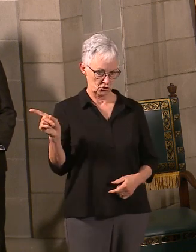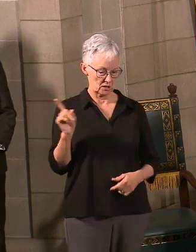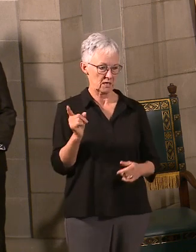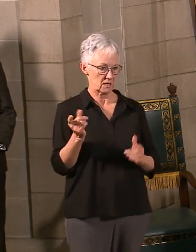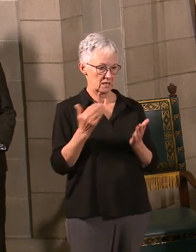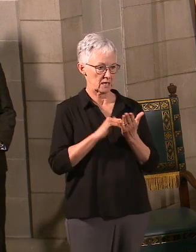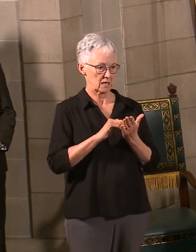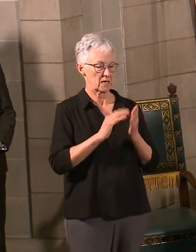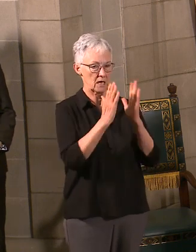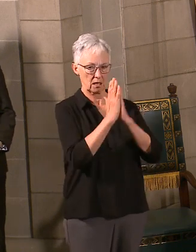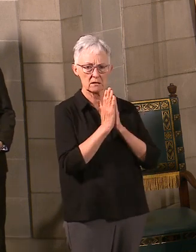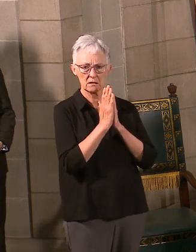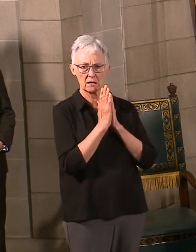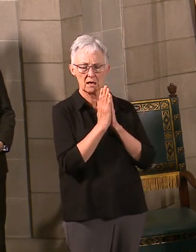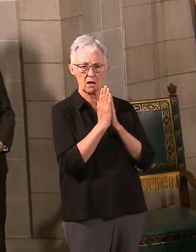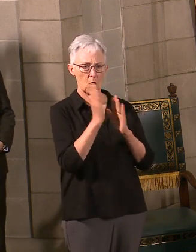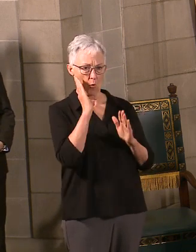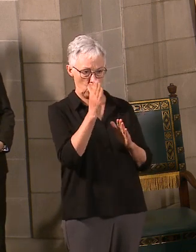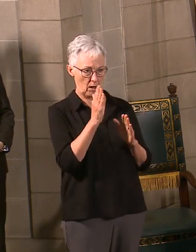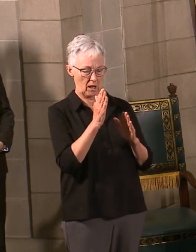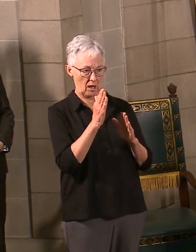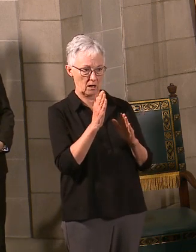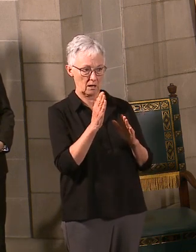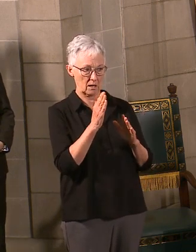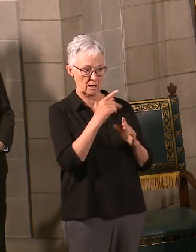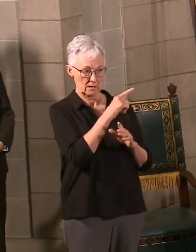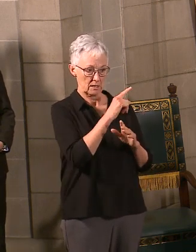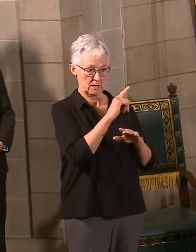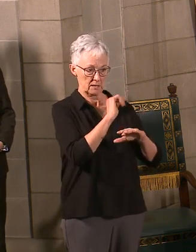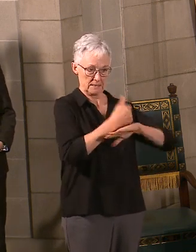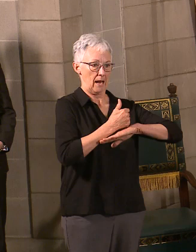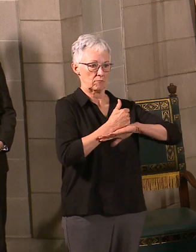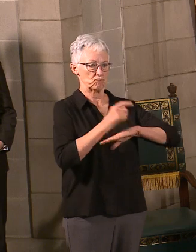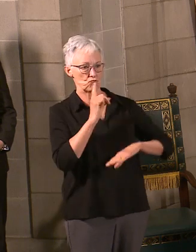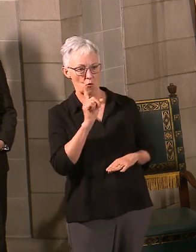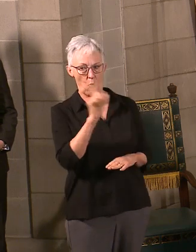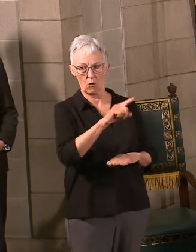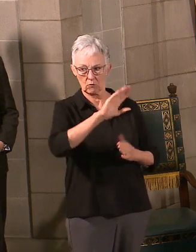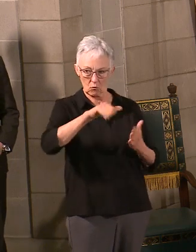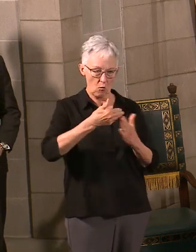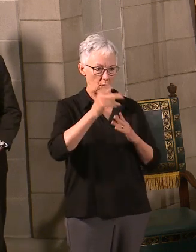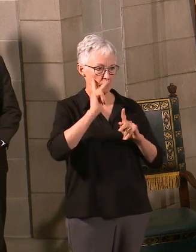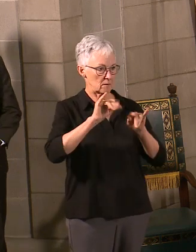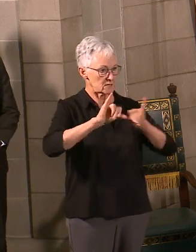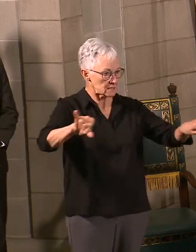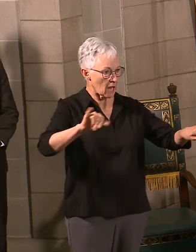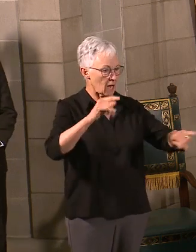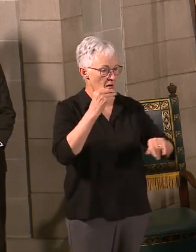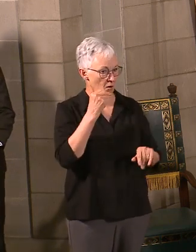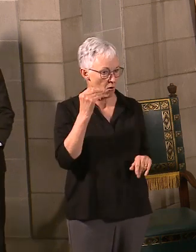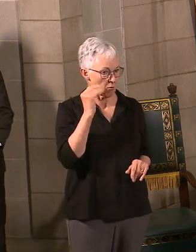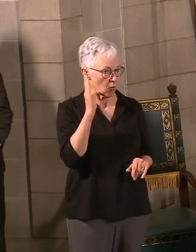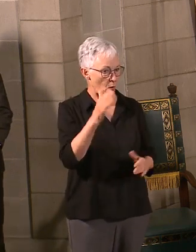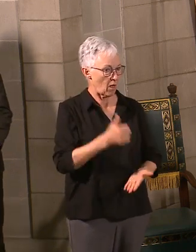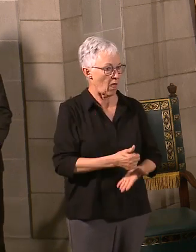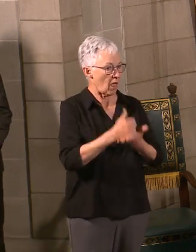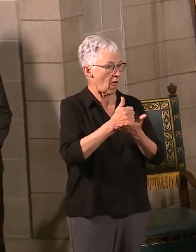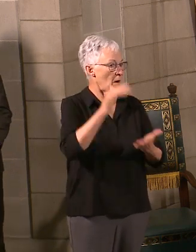would a stay-at-home order help what's going on in Grand Island and Hastings? And again, we are deploying resources there. And